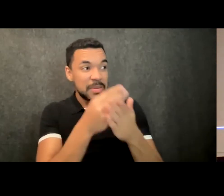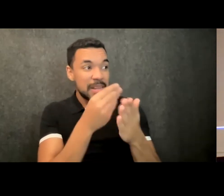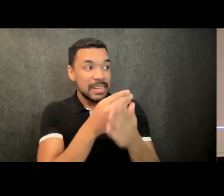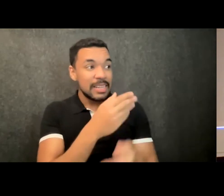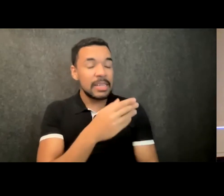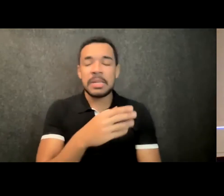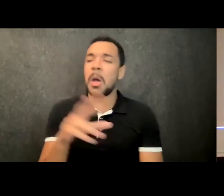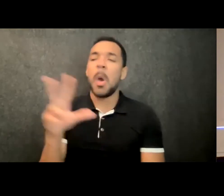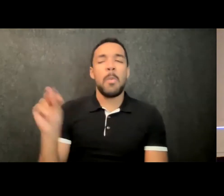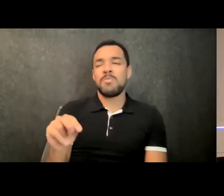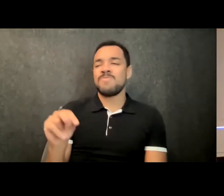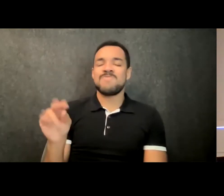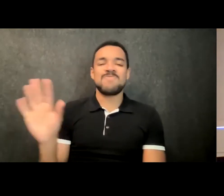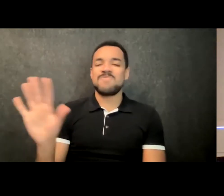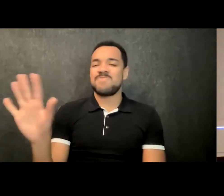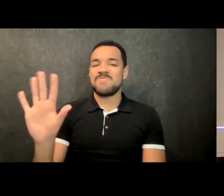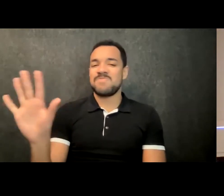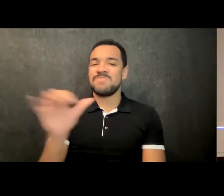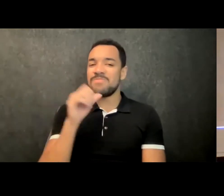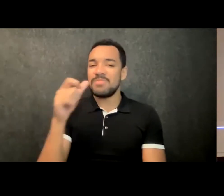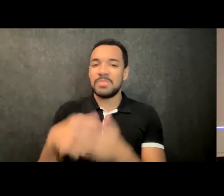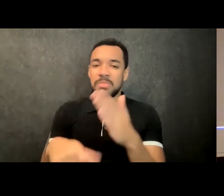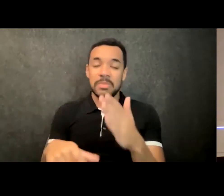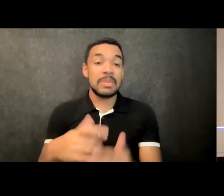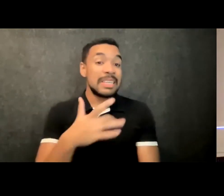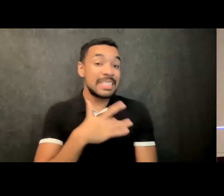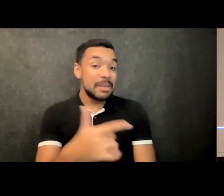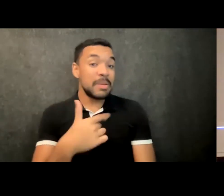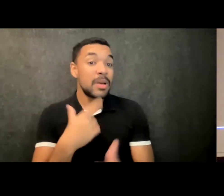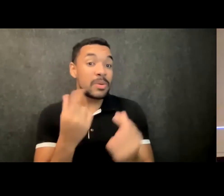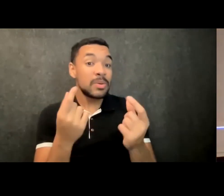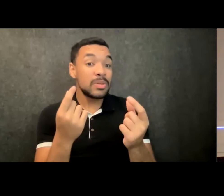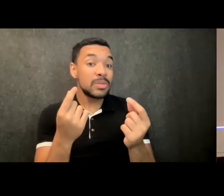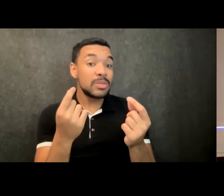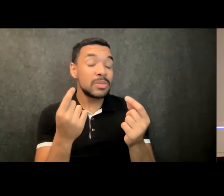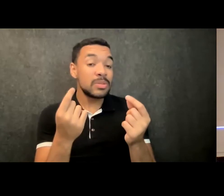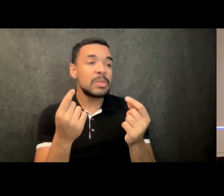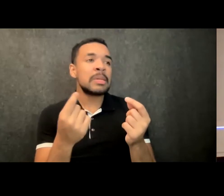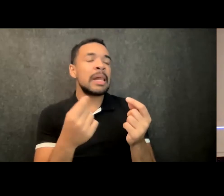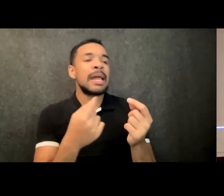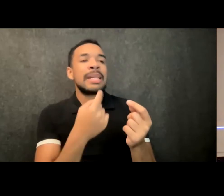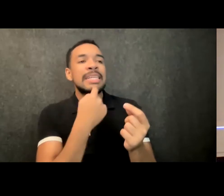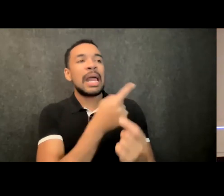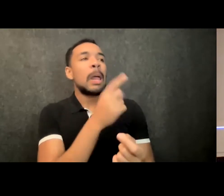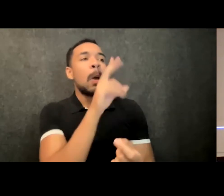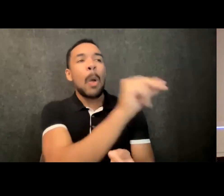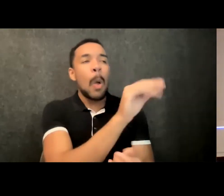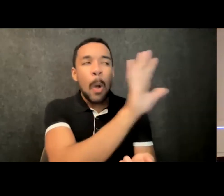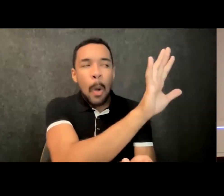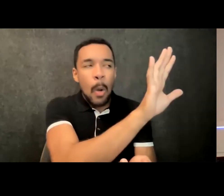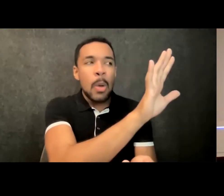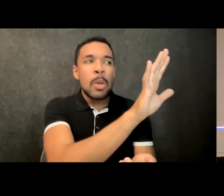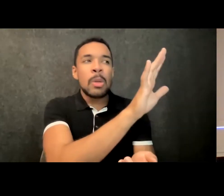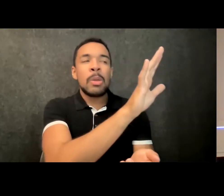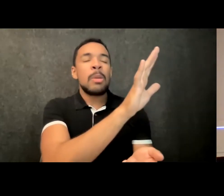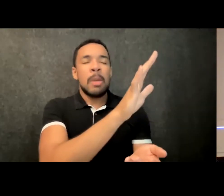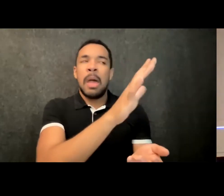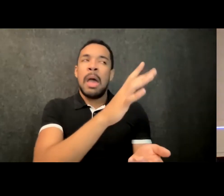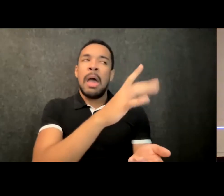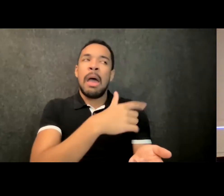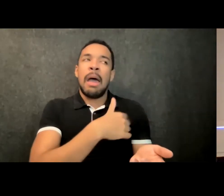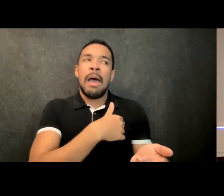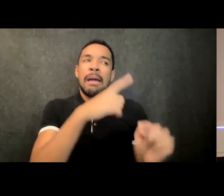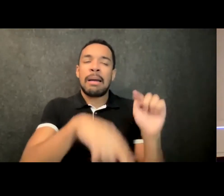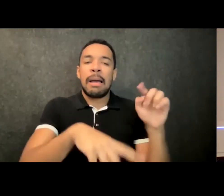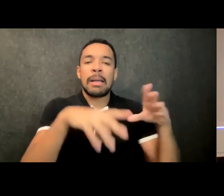me. Normally, I'd have refused the offer. The pandemic was starting and things were going to be tight. And even if that wasn't the case,